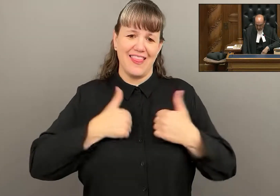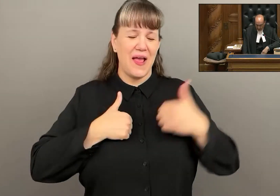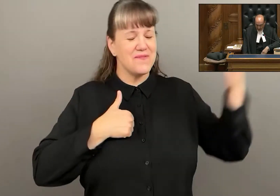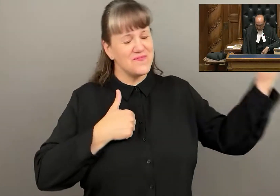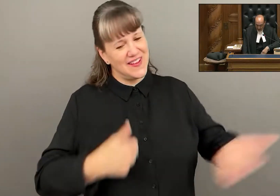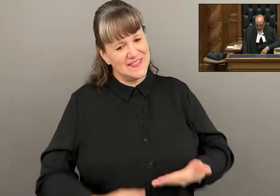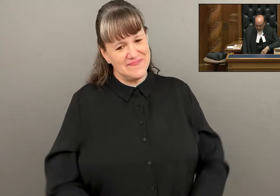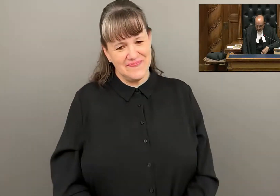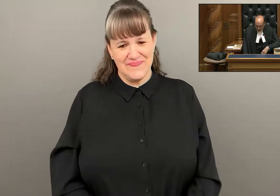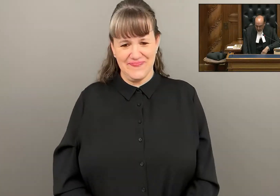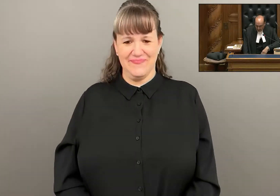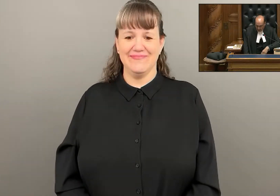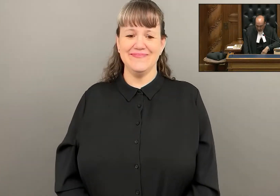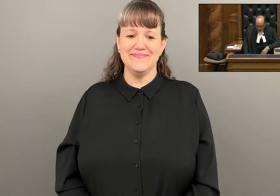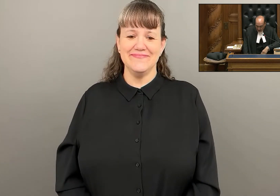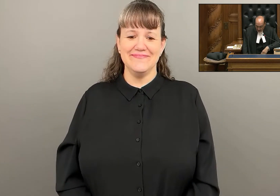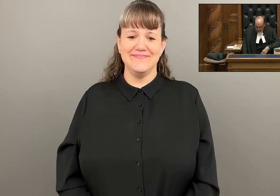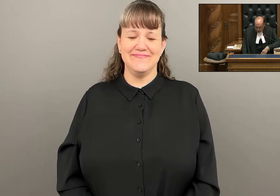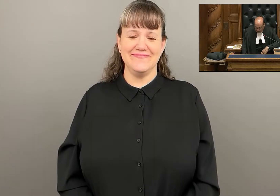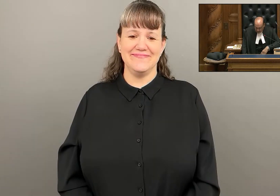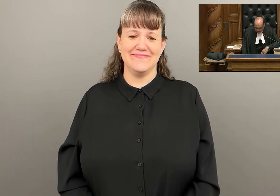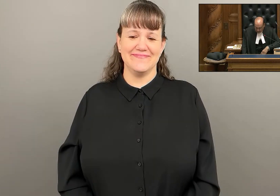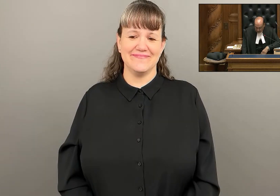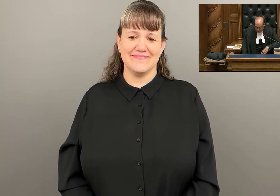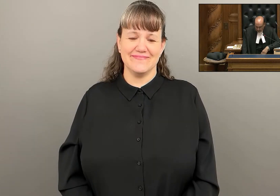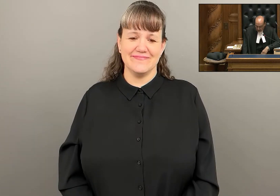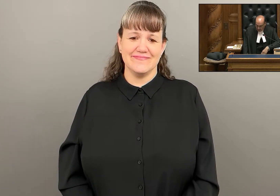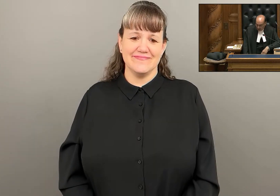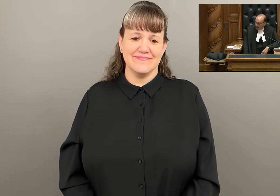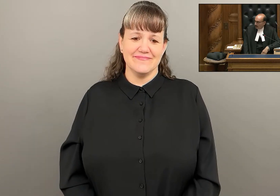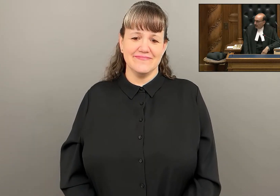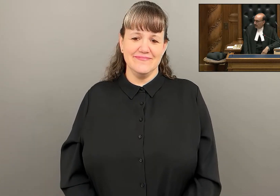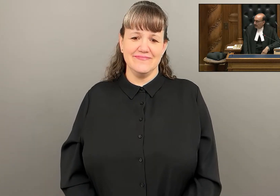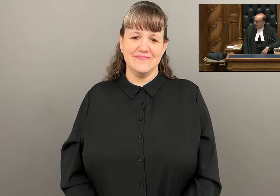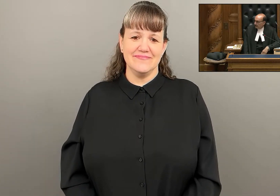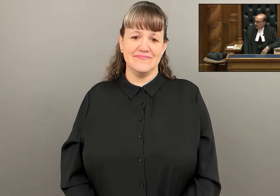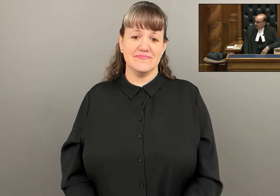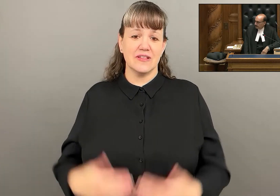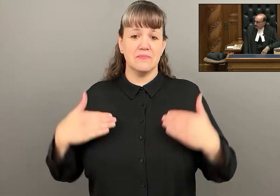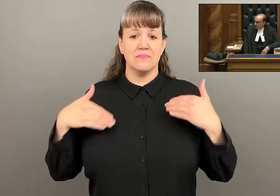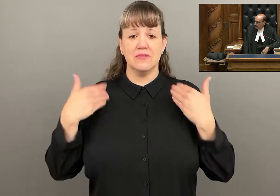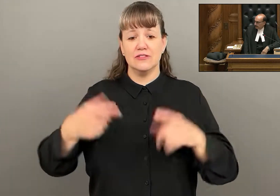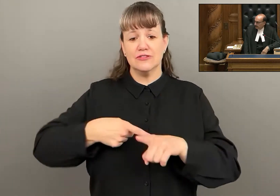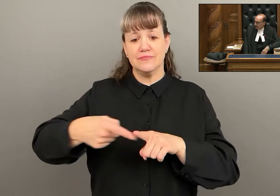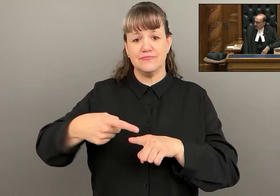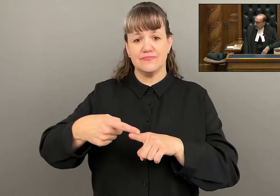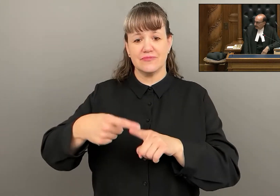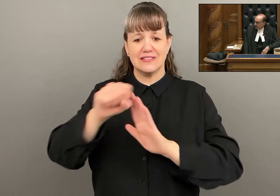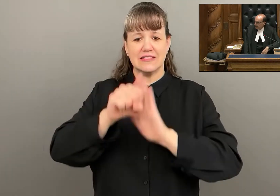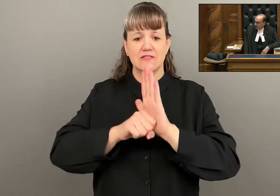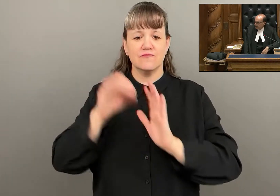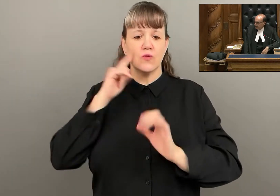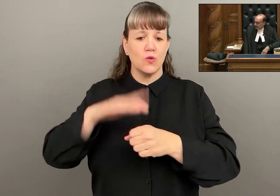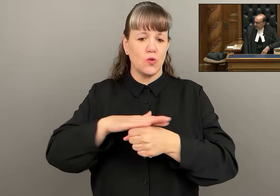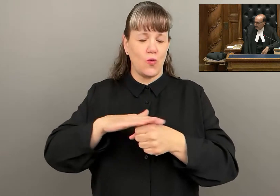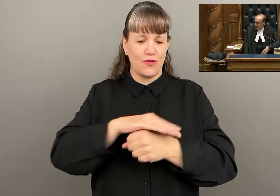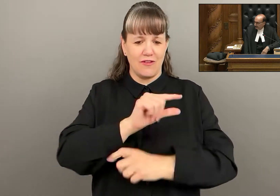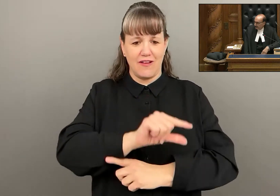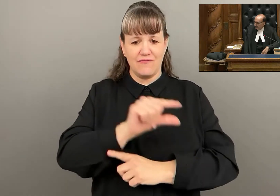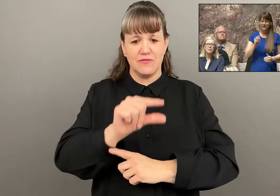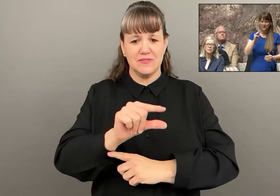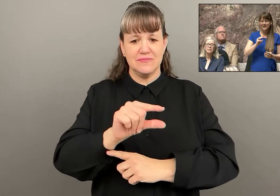Minister of State for Local Governments. Thank you very much, Honourable Speaker.